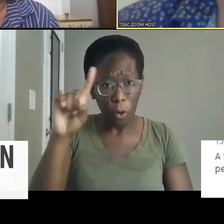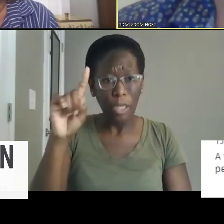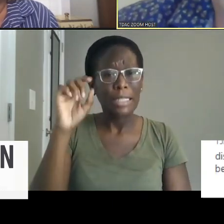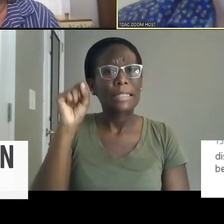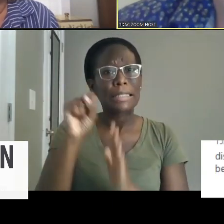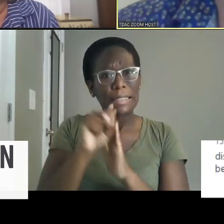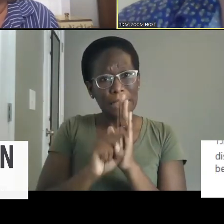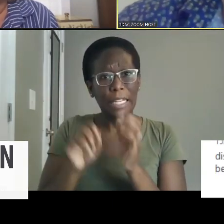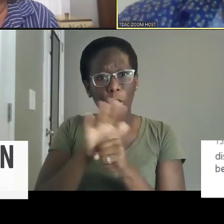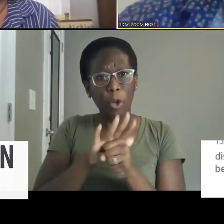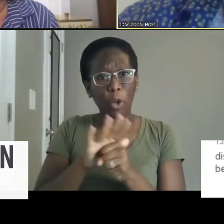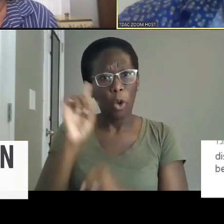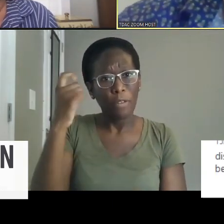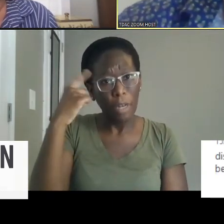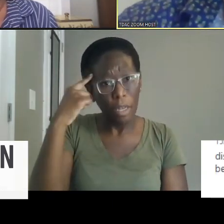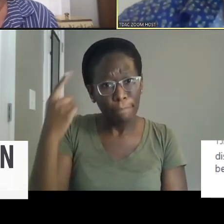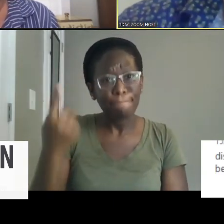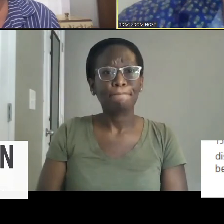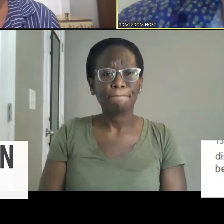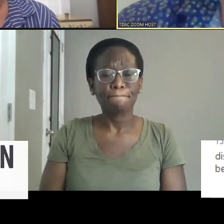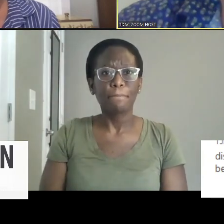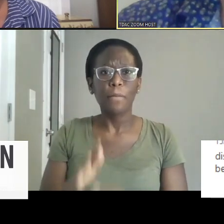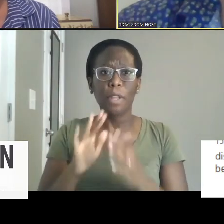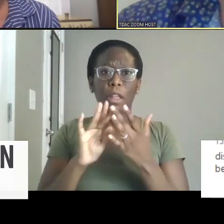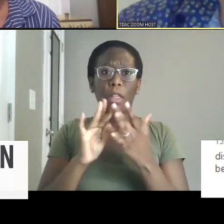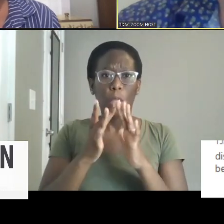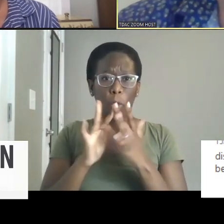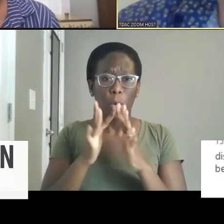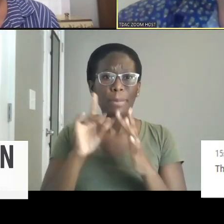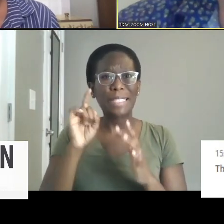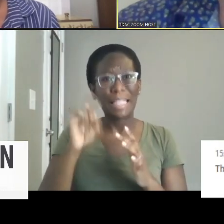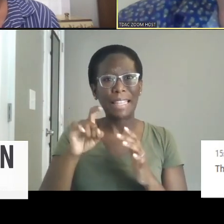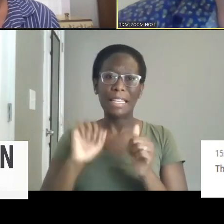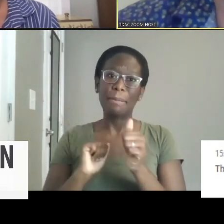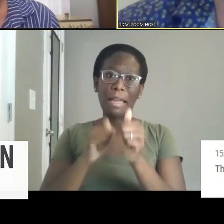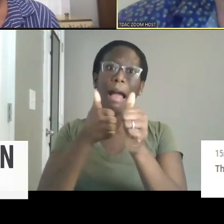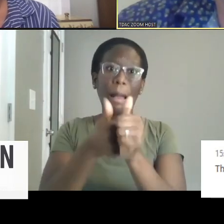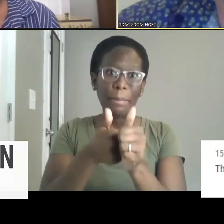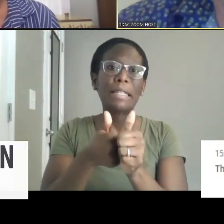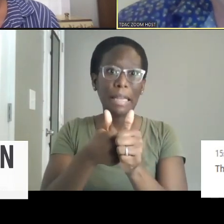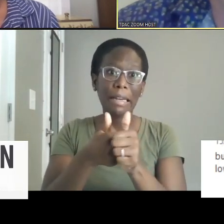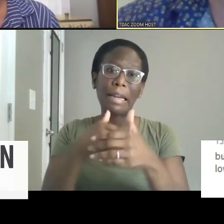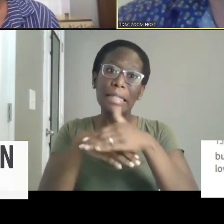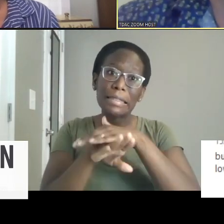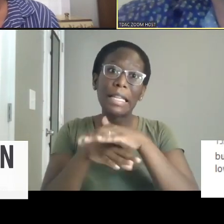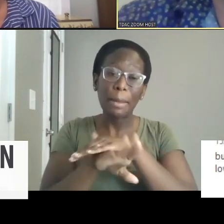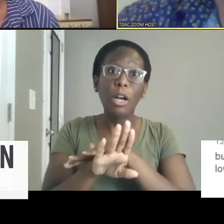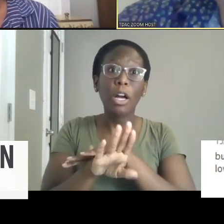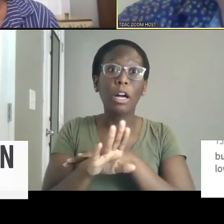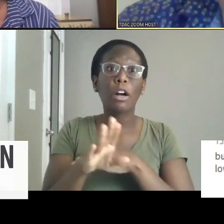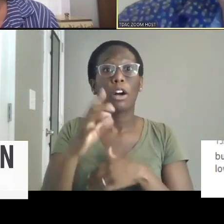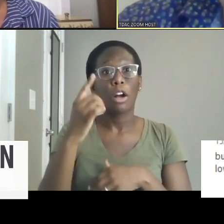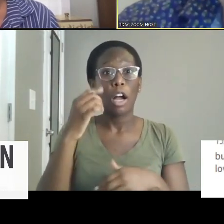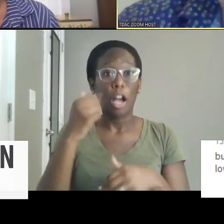Their websites need to be updated and made accessible under 508.